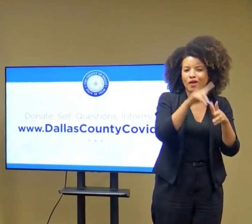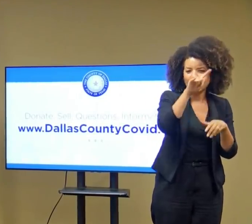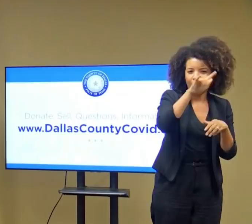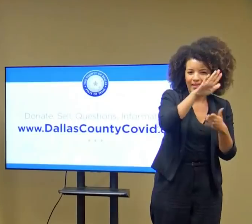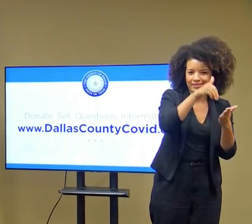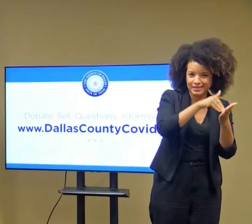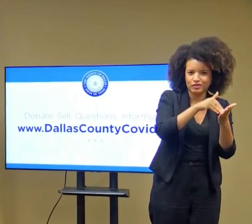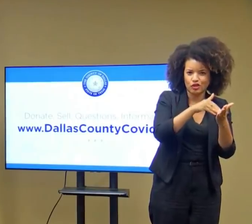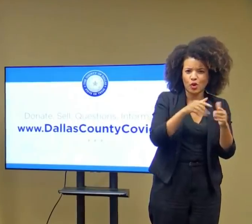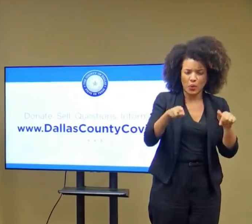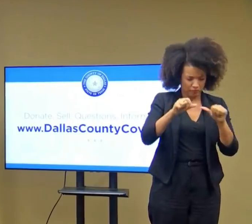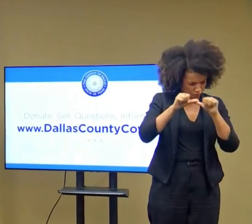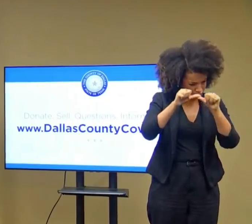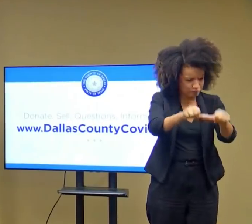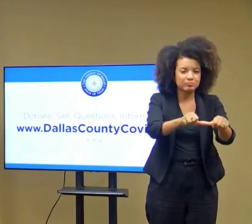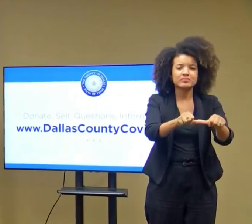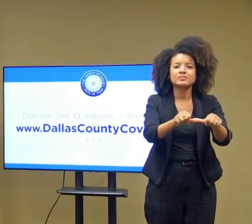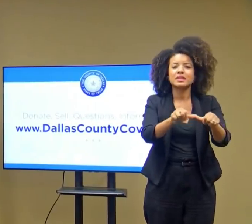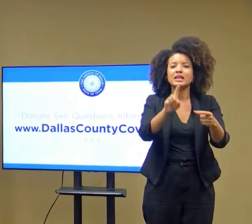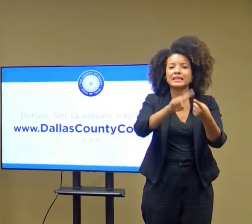May 30th of 2020.